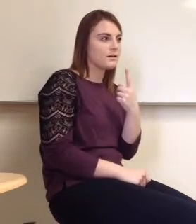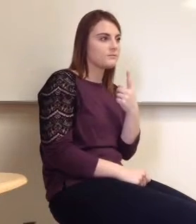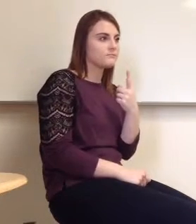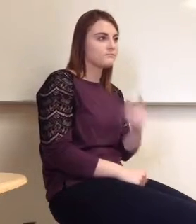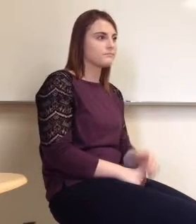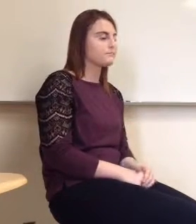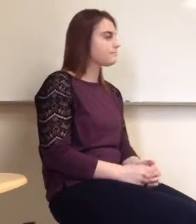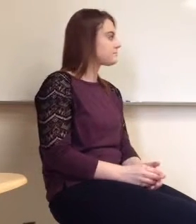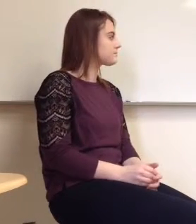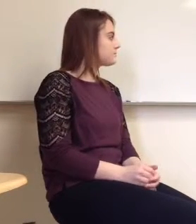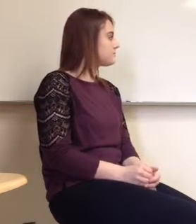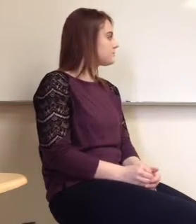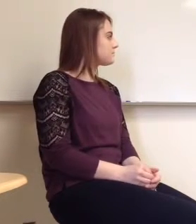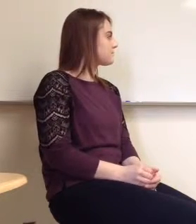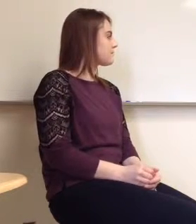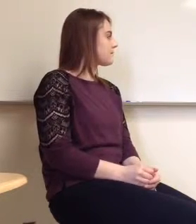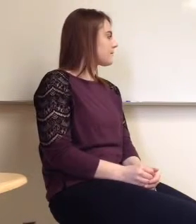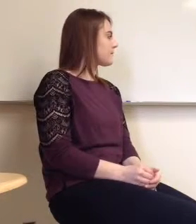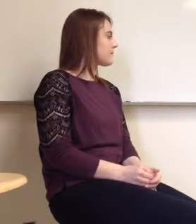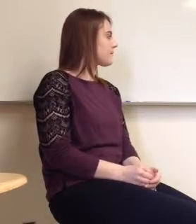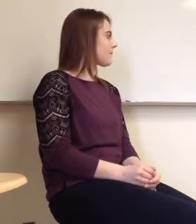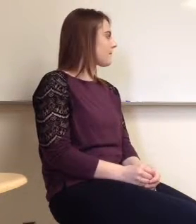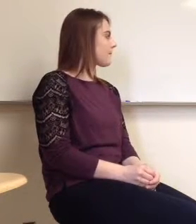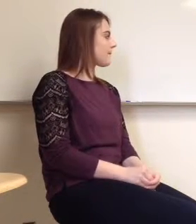Oh, okay, let's see. Yeah, that's okay.